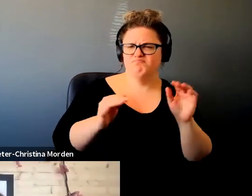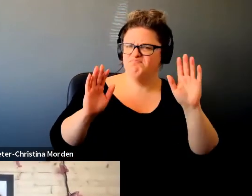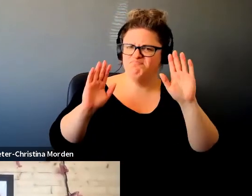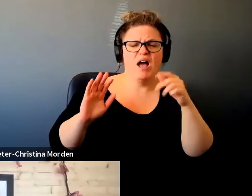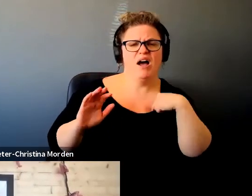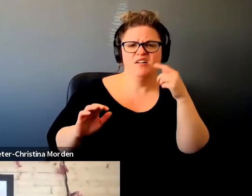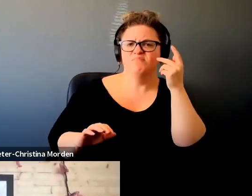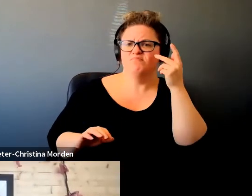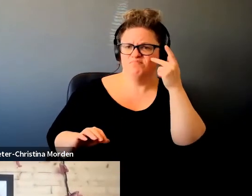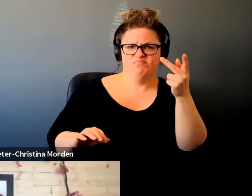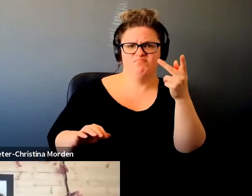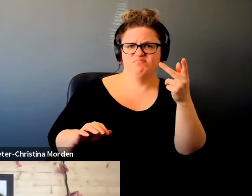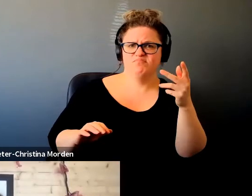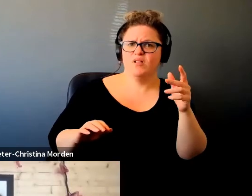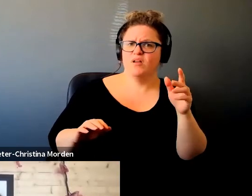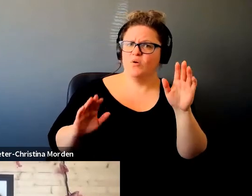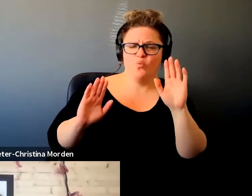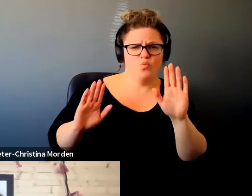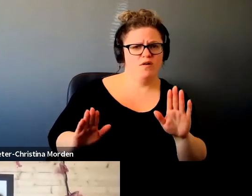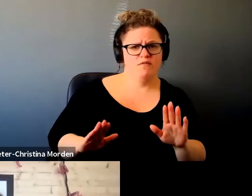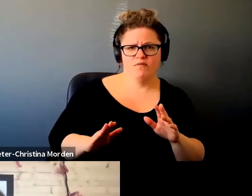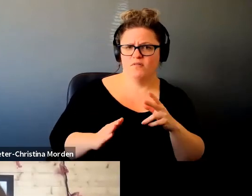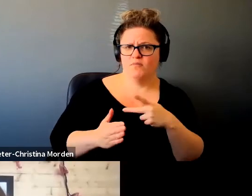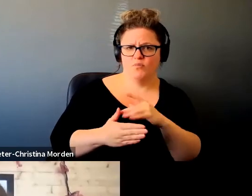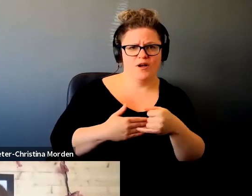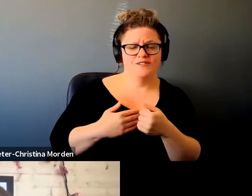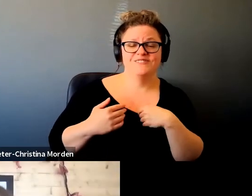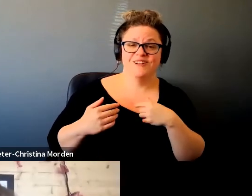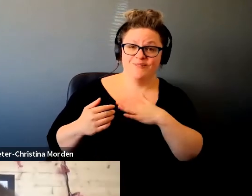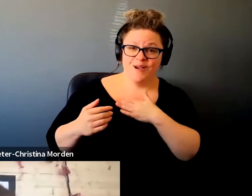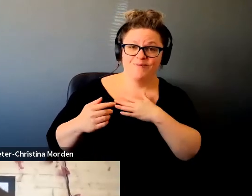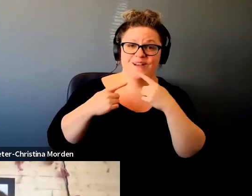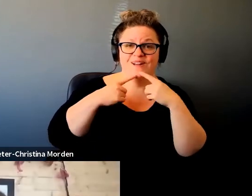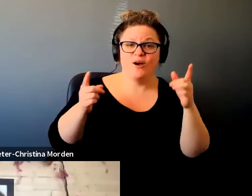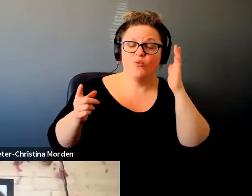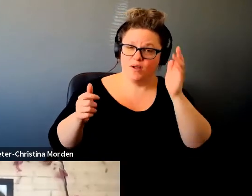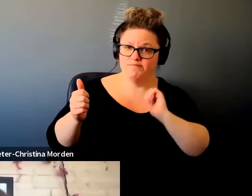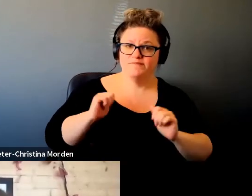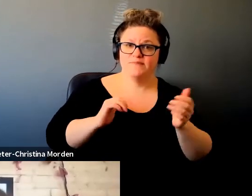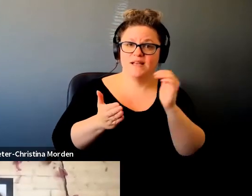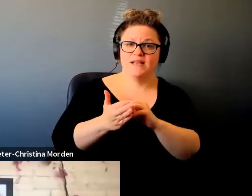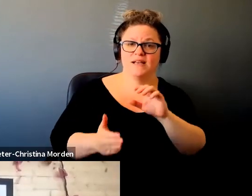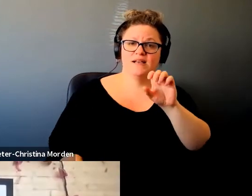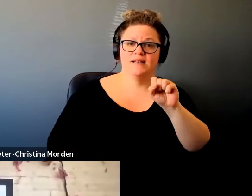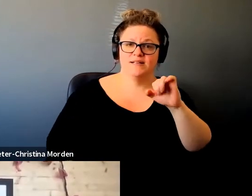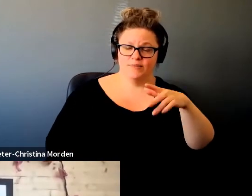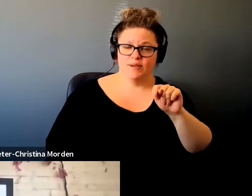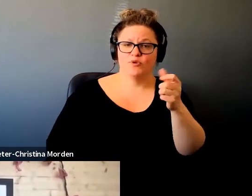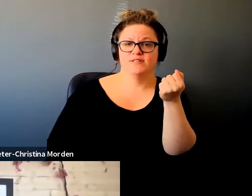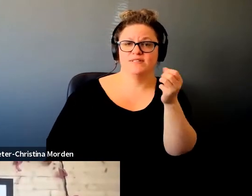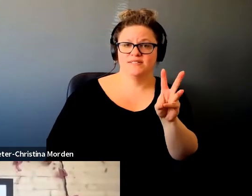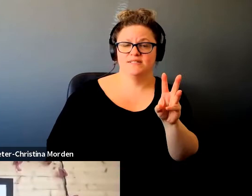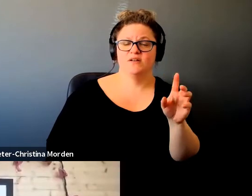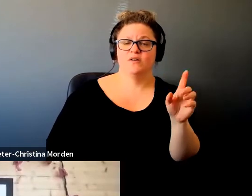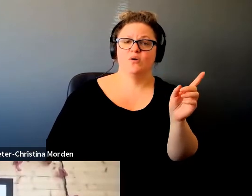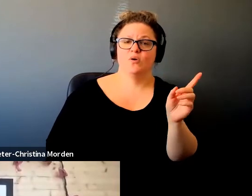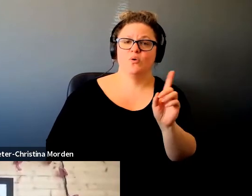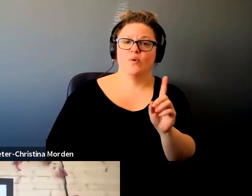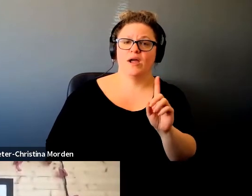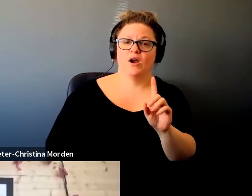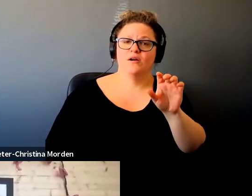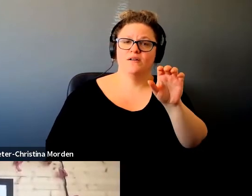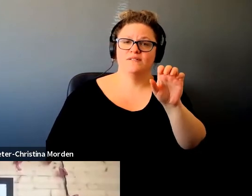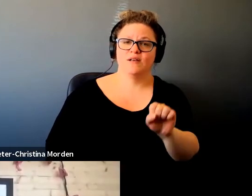it, I'm happy to announce it's going to be happening again in September 16th at the Art Gallery of